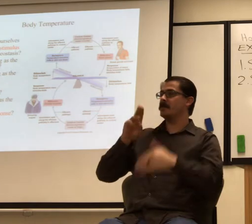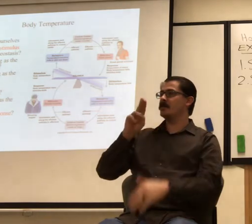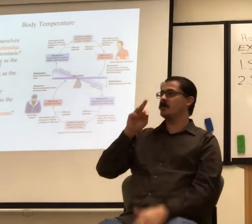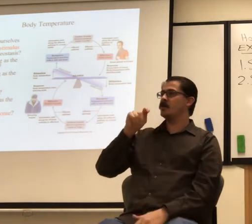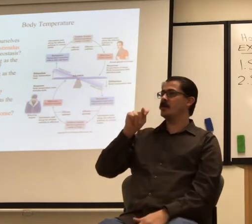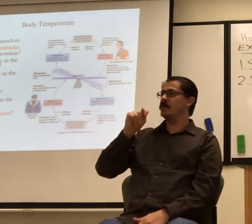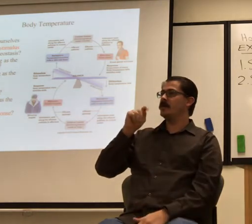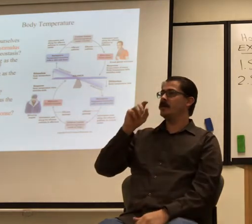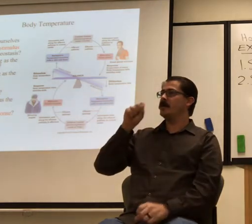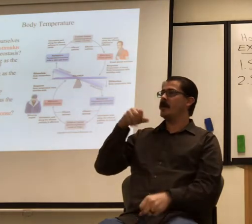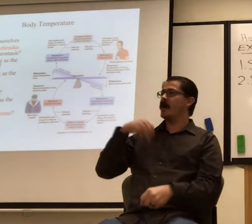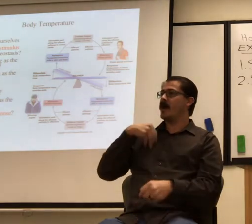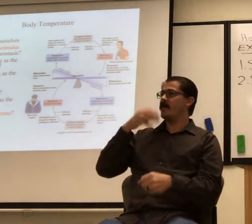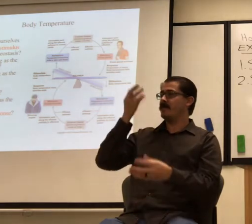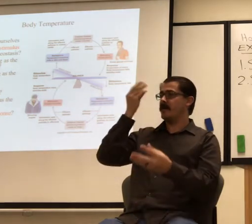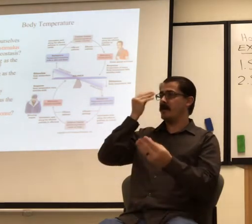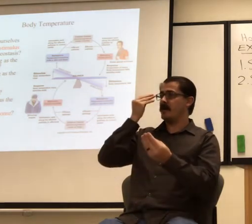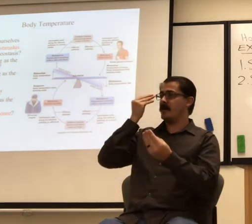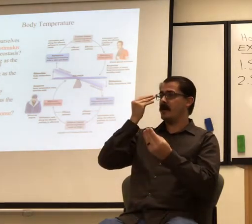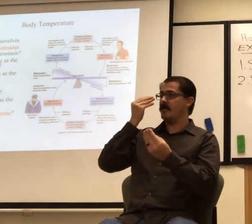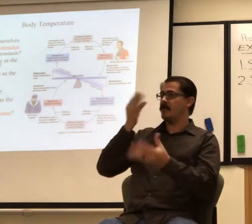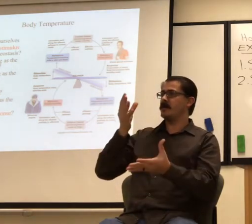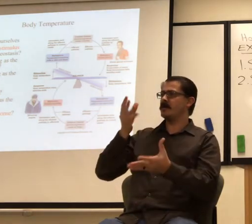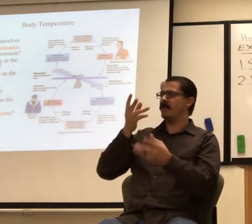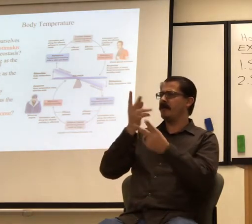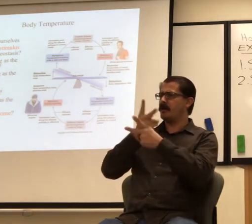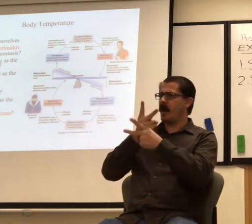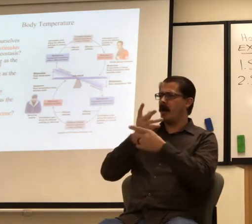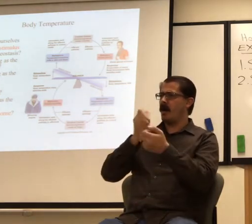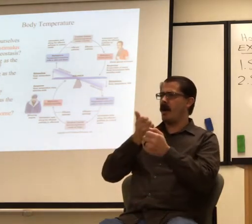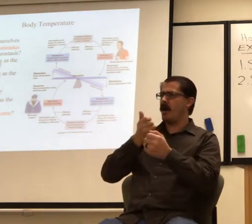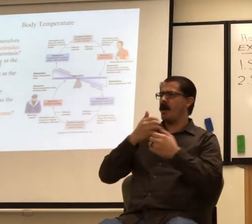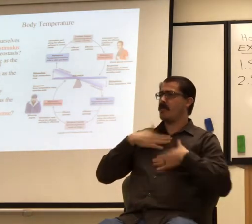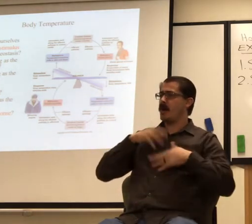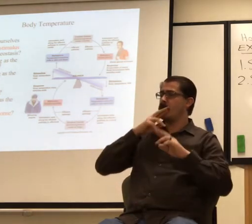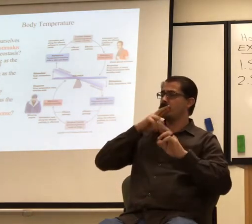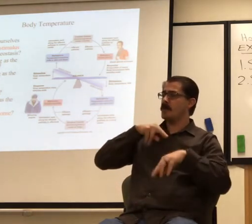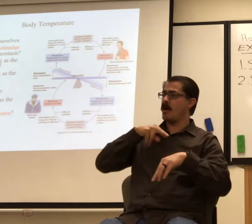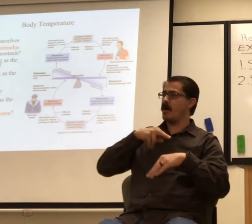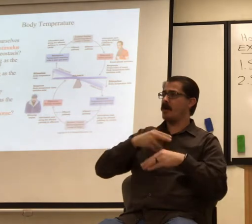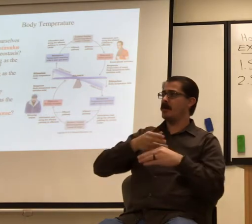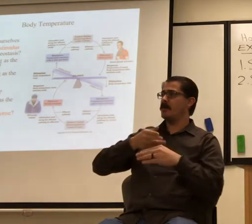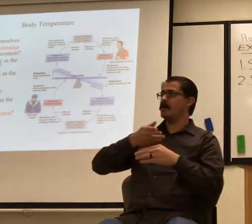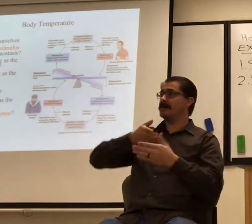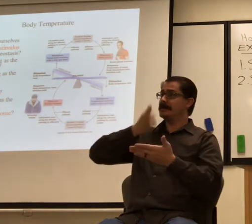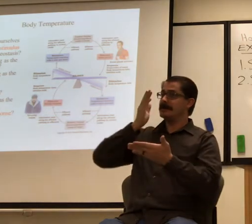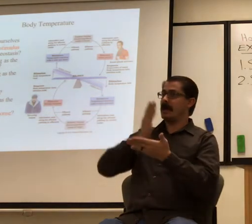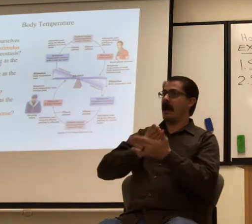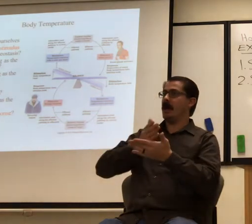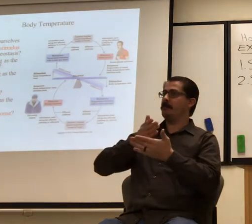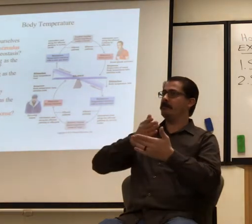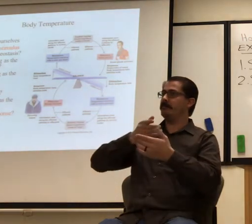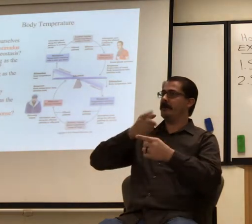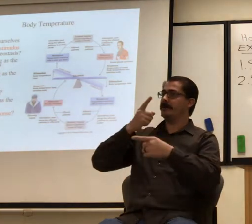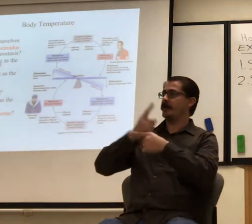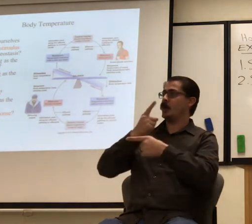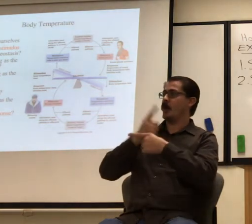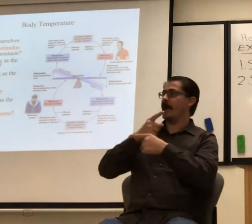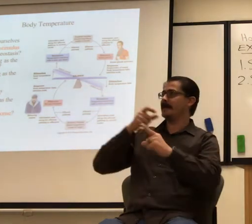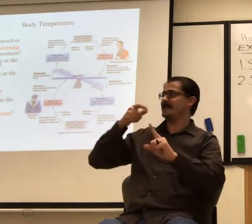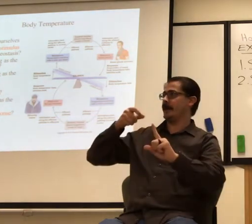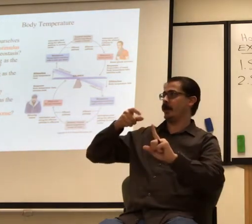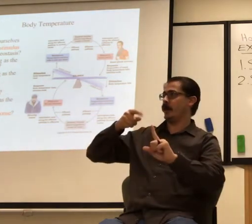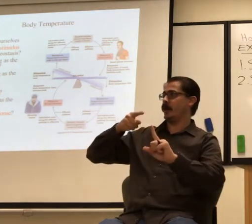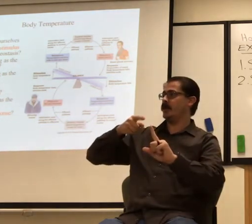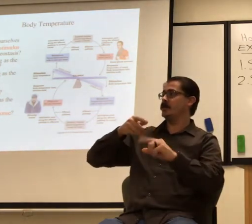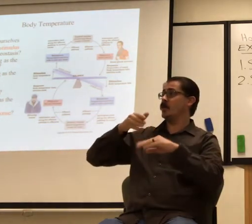the information, figure out how to respond, and mobilize the correct signal. Okay, so to